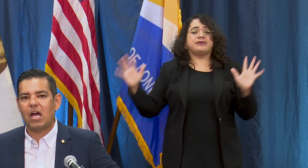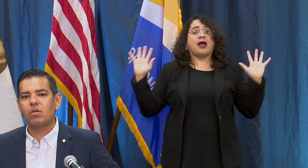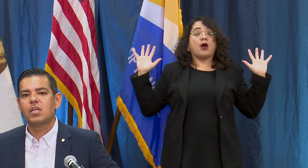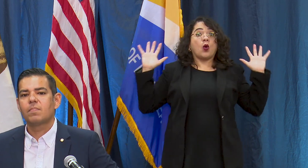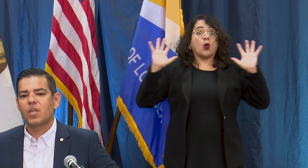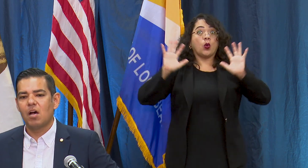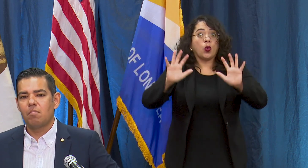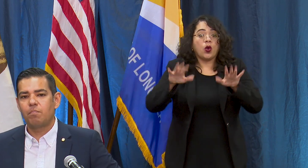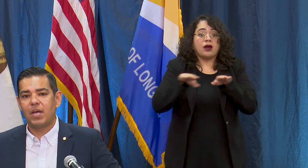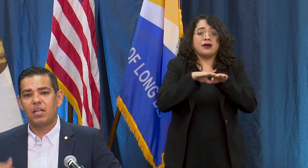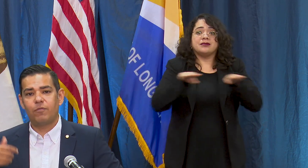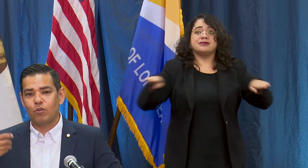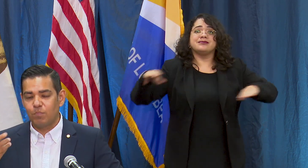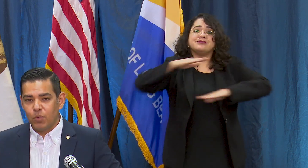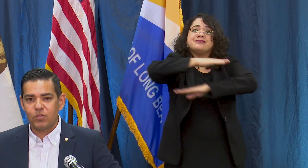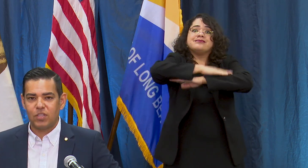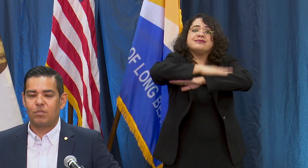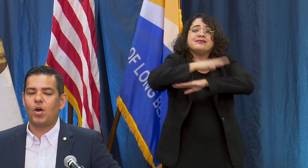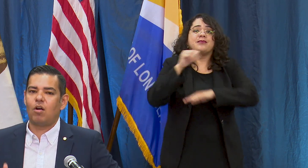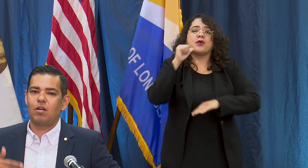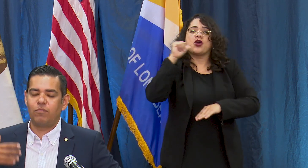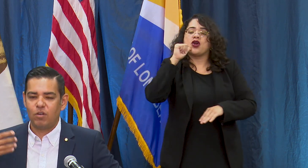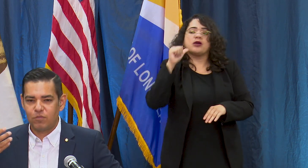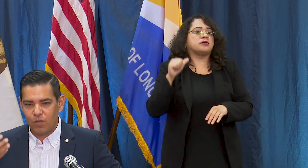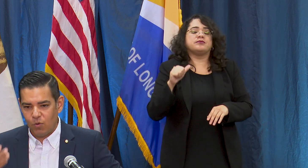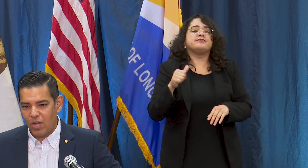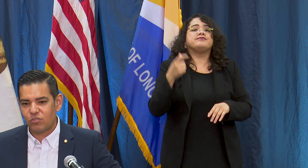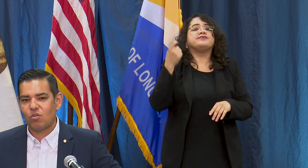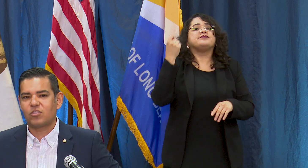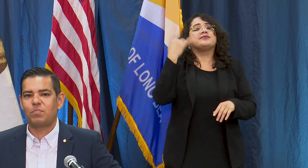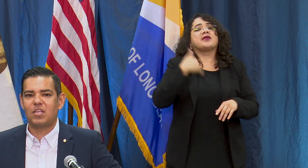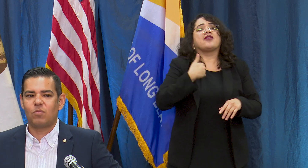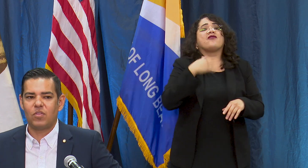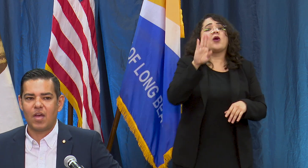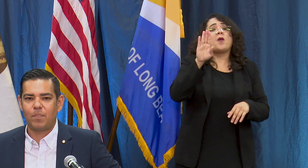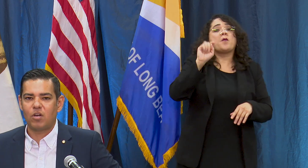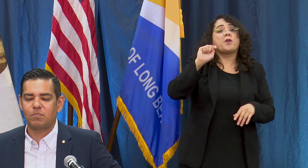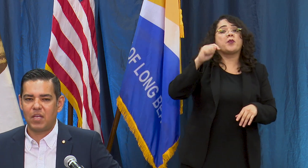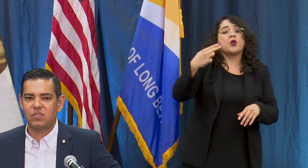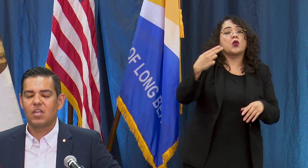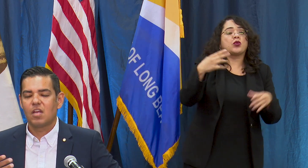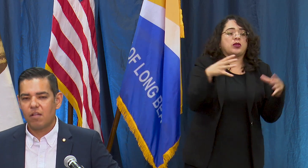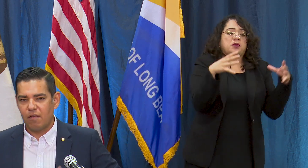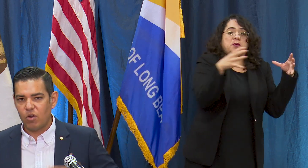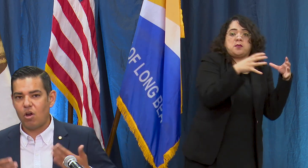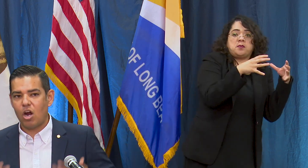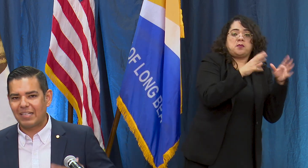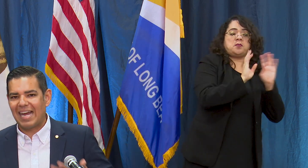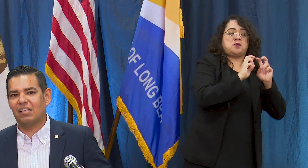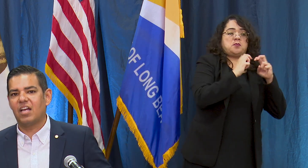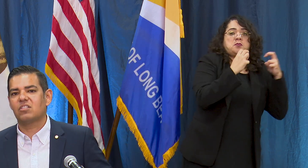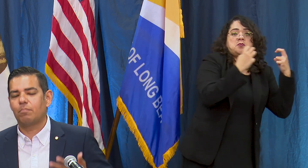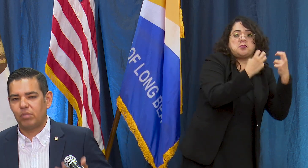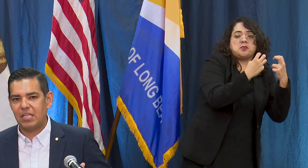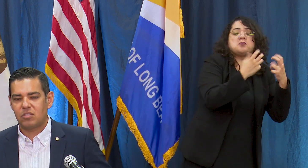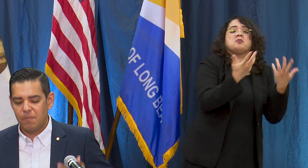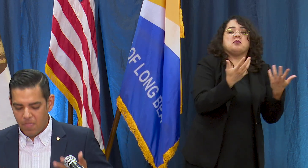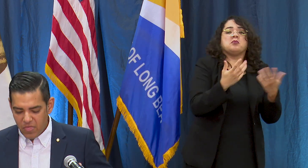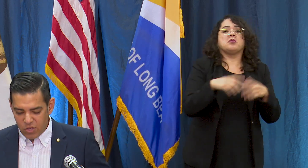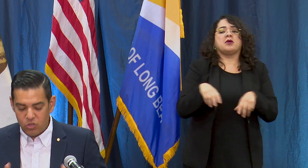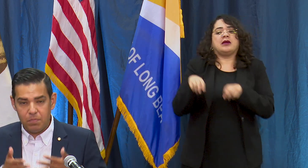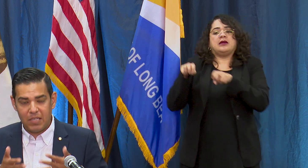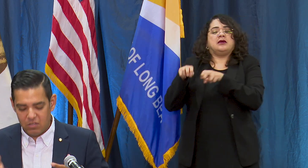that are allowed. But if there's booths in the bar, if there's a restaurant space within that bar space, there are guidelines in